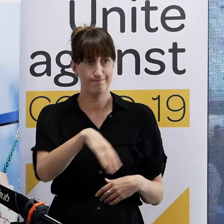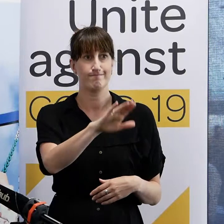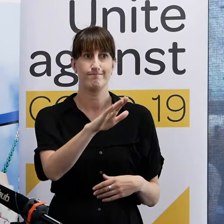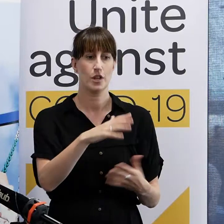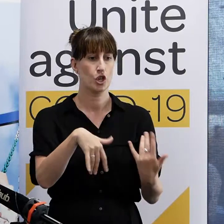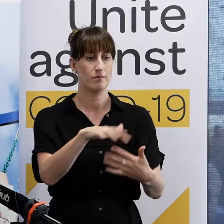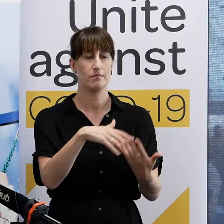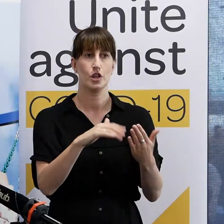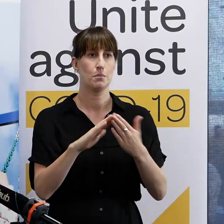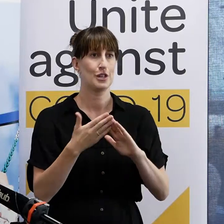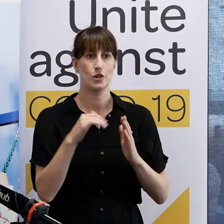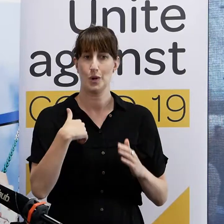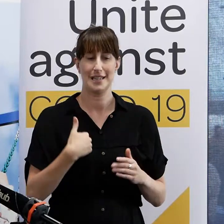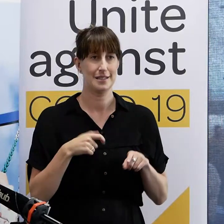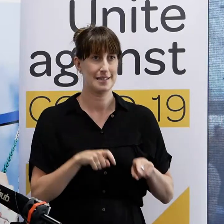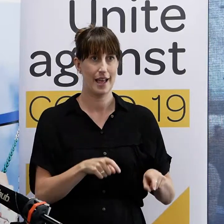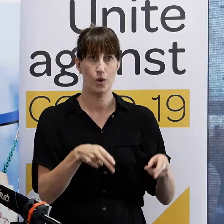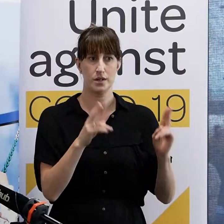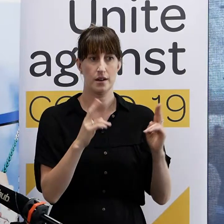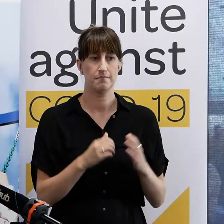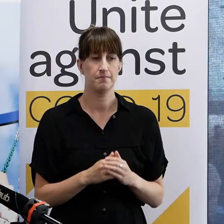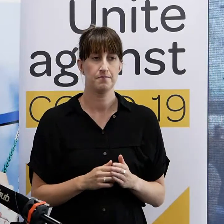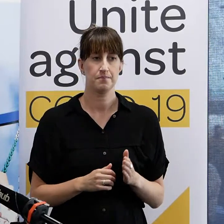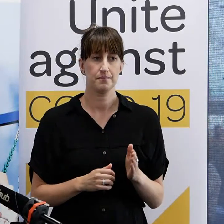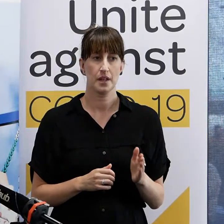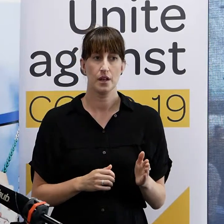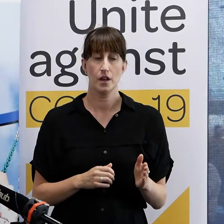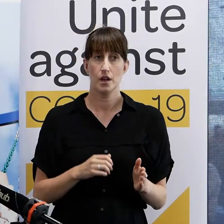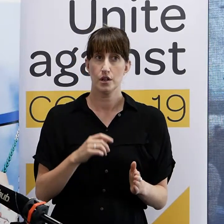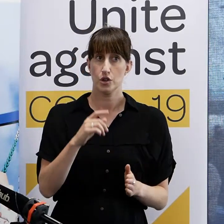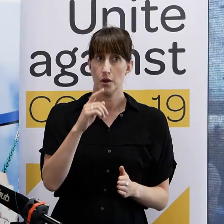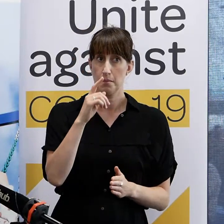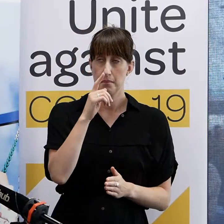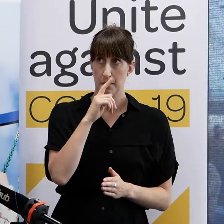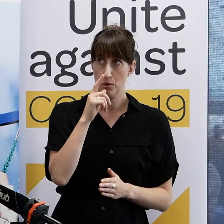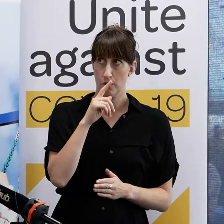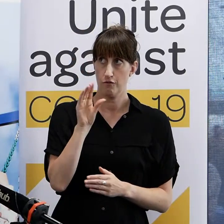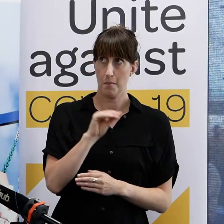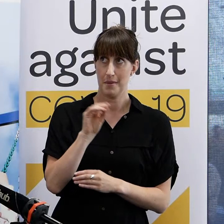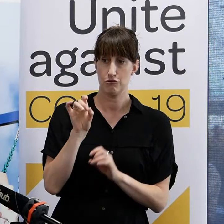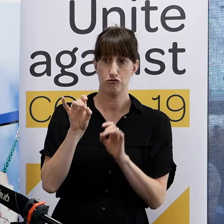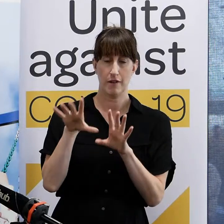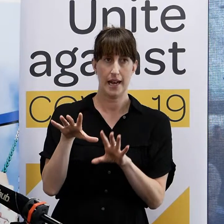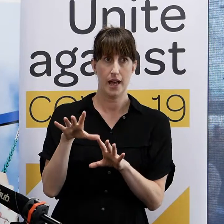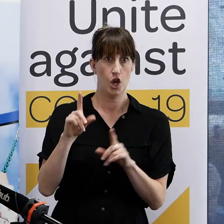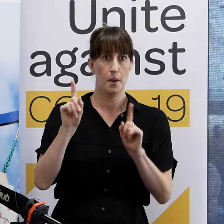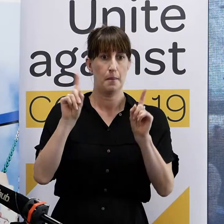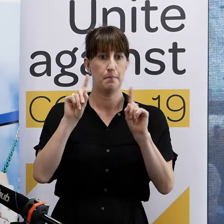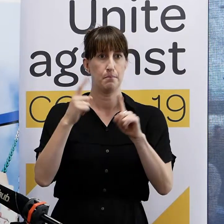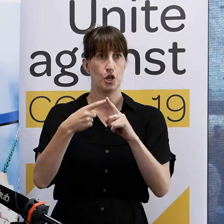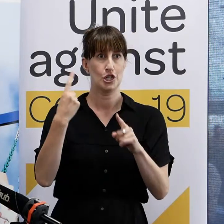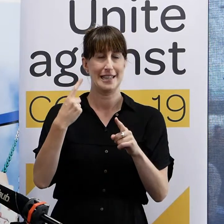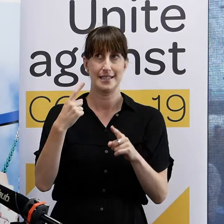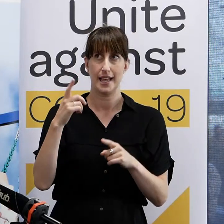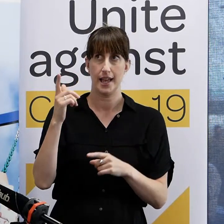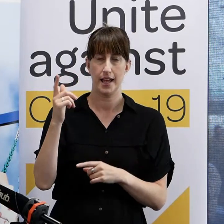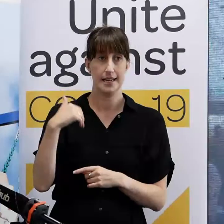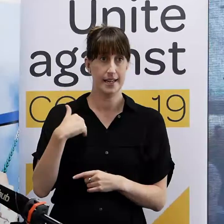But do you foresee perhaps that people coming from Australia with emergencies, they might be able to do quarantine-free